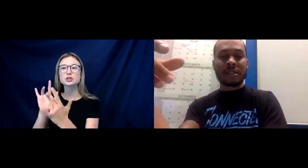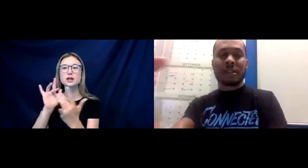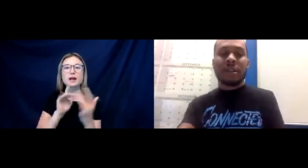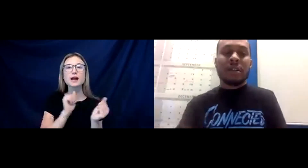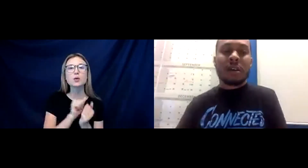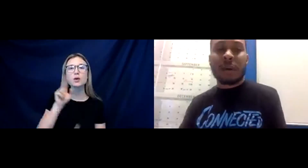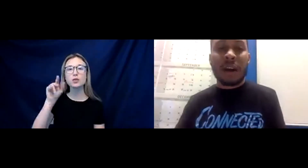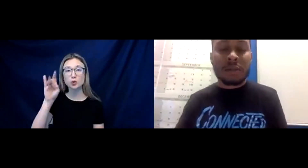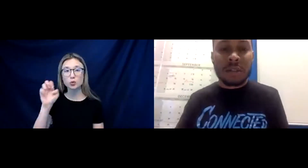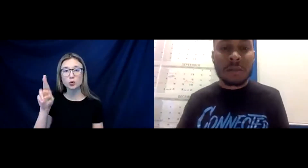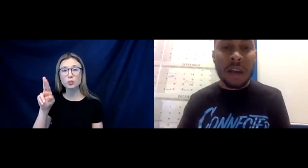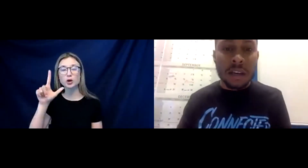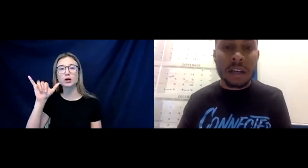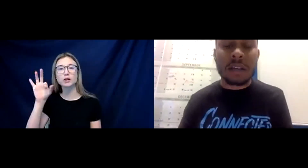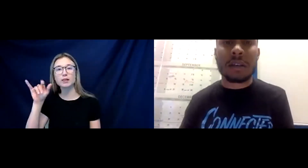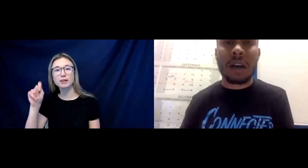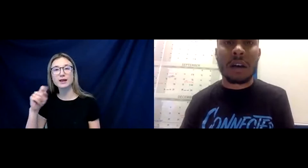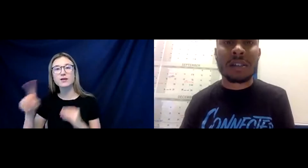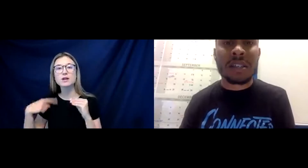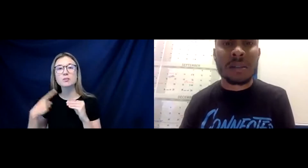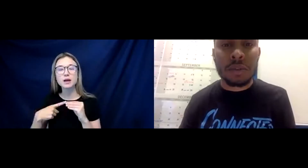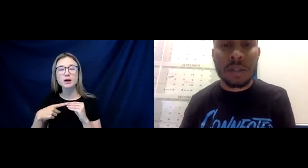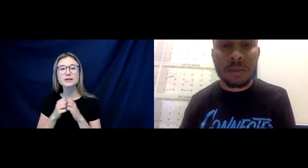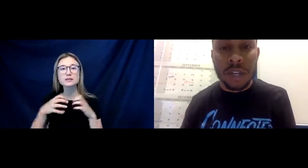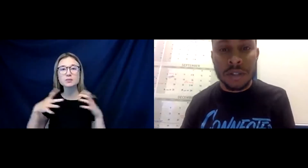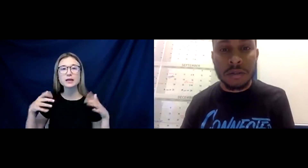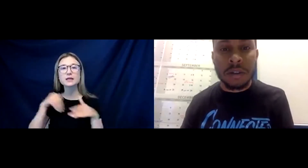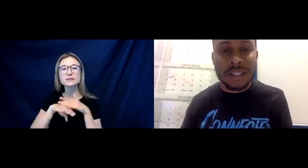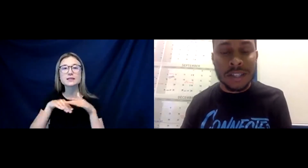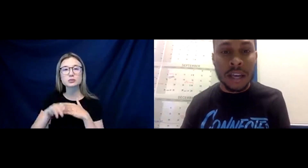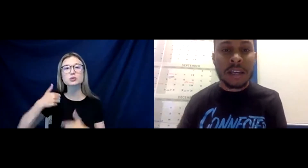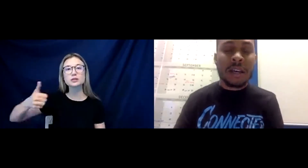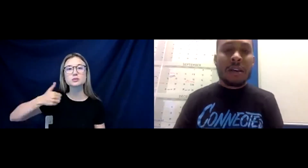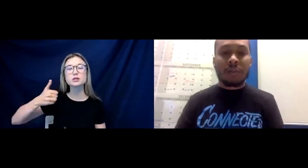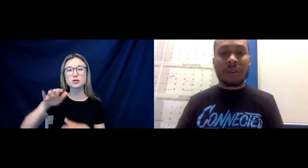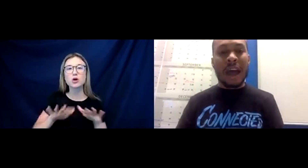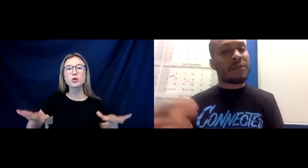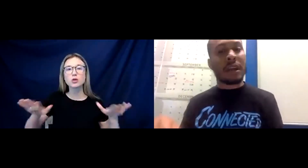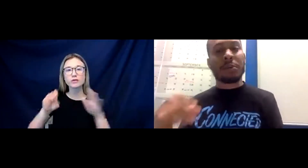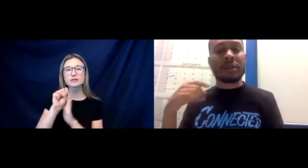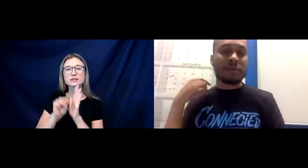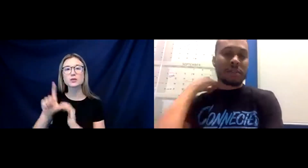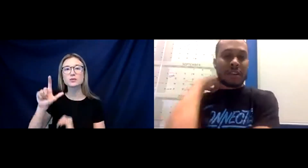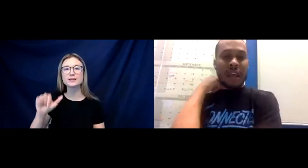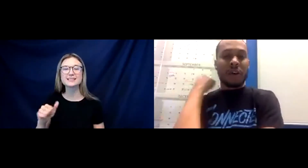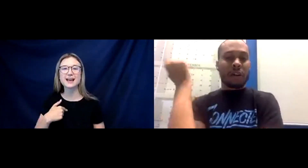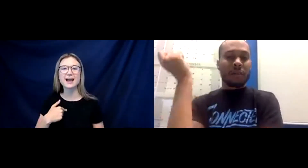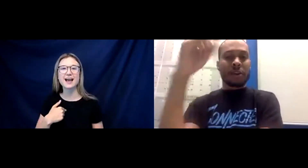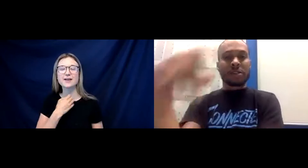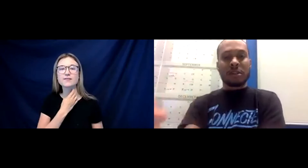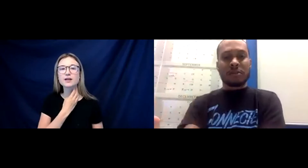Lyft about expanding accessible transportation throughout the state. I haven't been able to